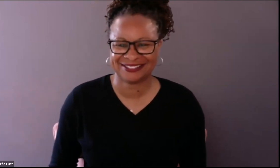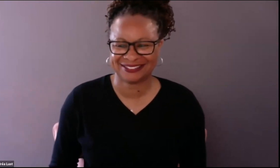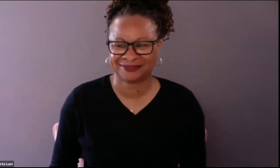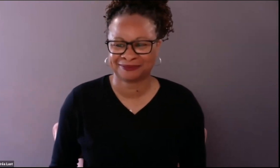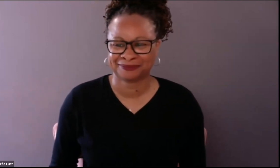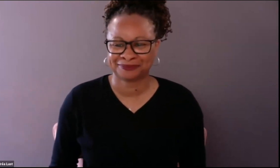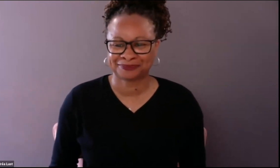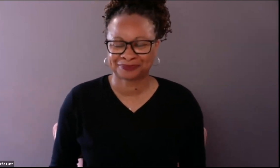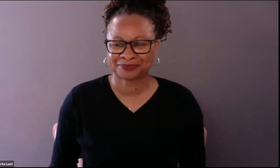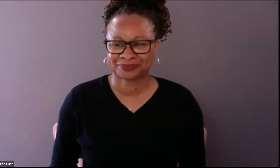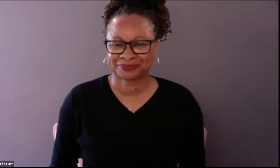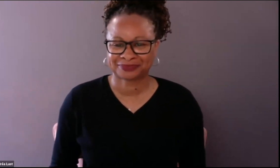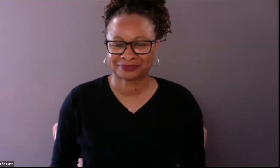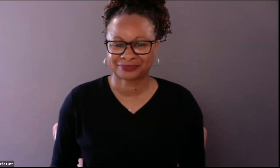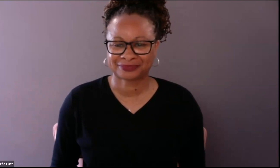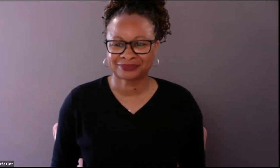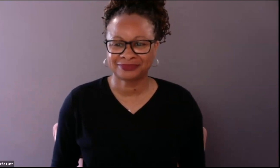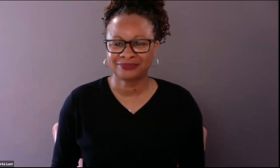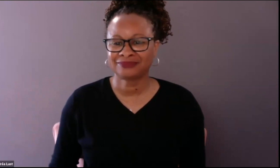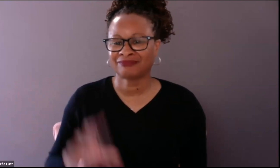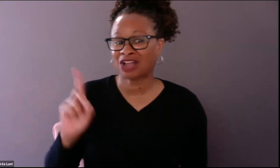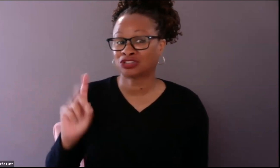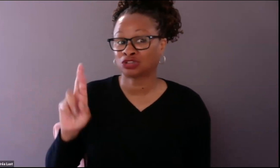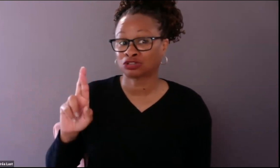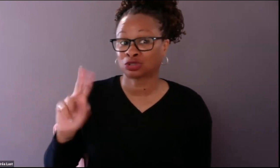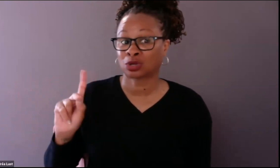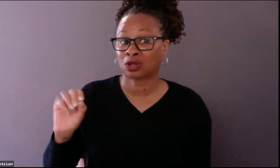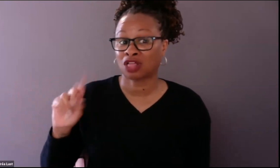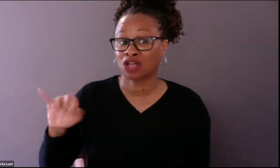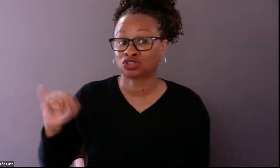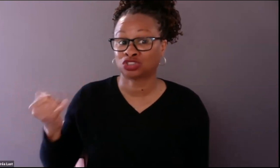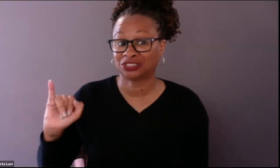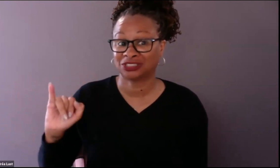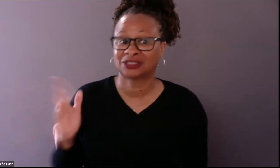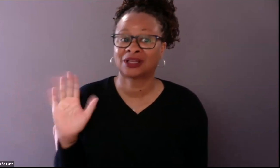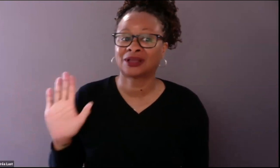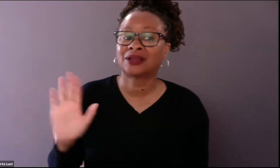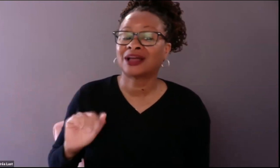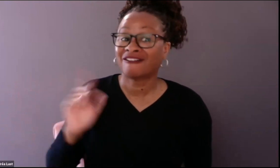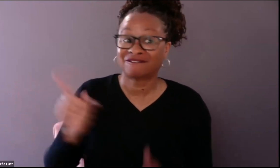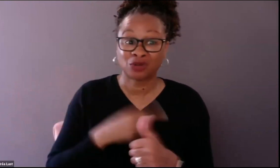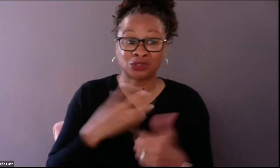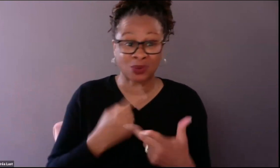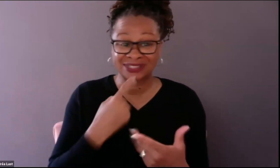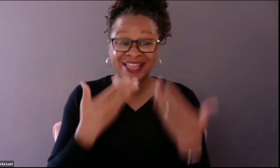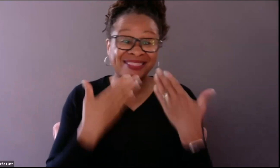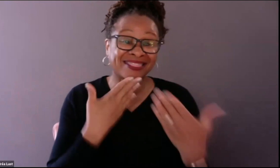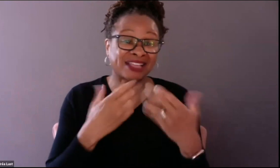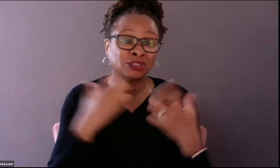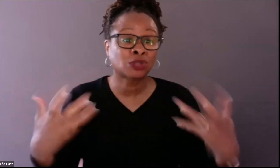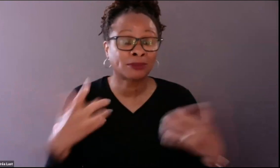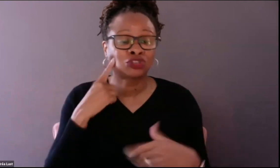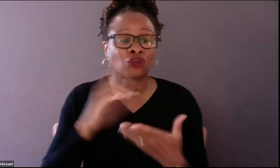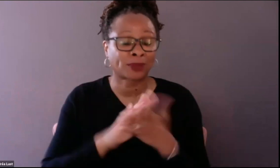All right. Oh, all right. Yes. Well, first off, I just want to say thank you so much for being a part of